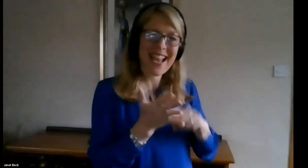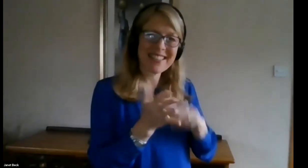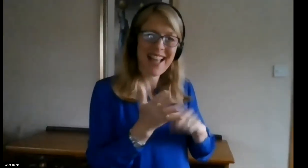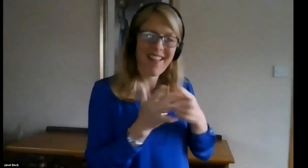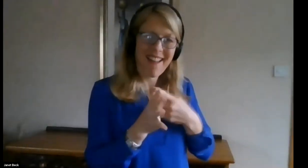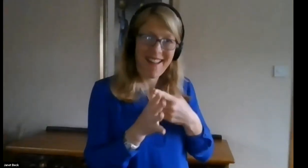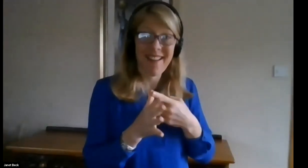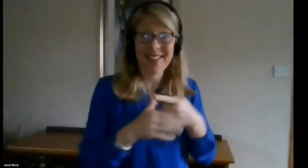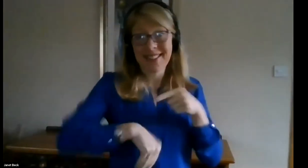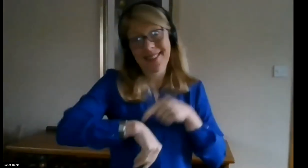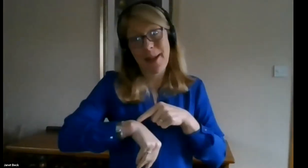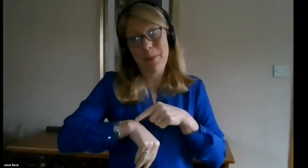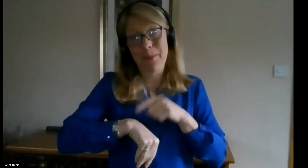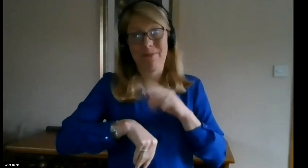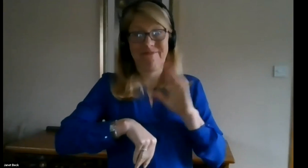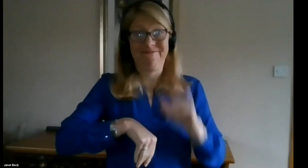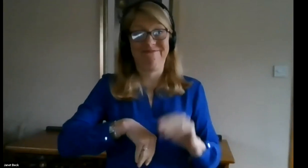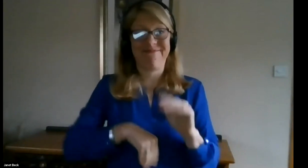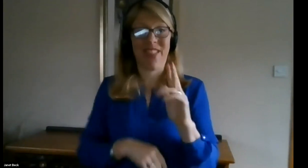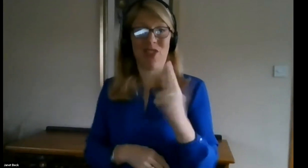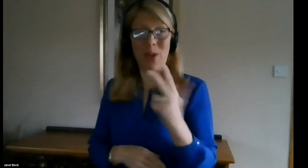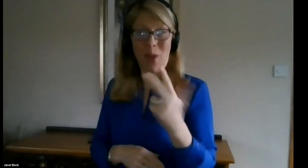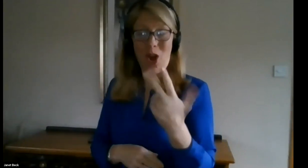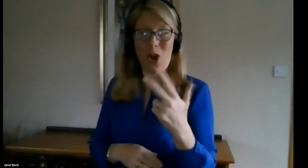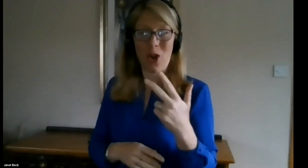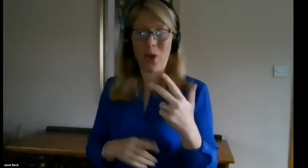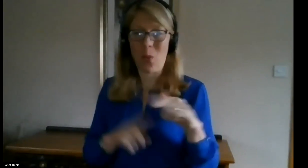it's nearly 3 o'clock. We said we would finish the event.